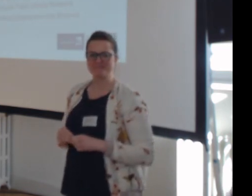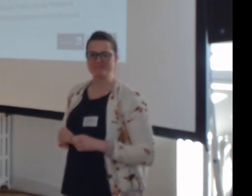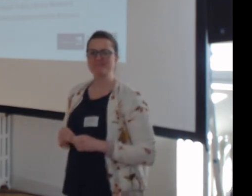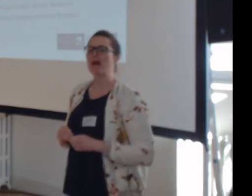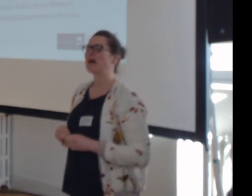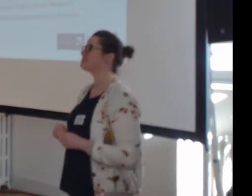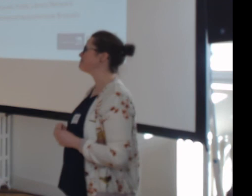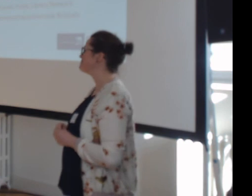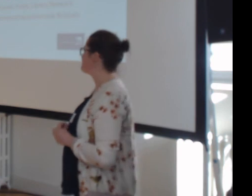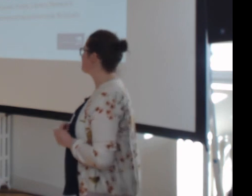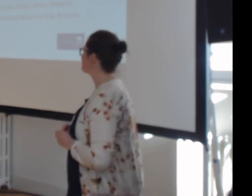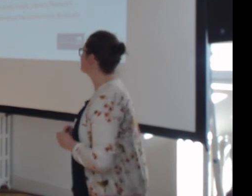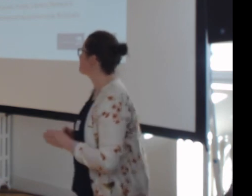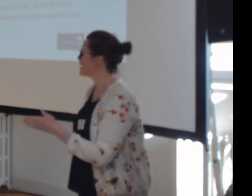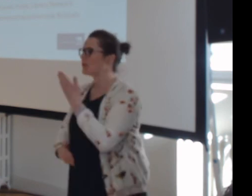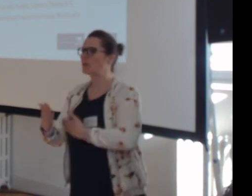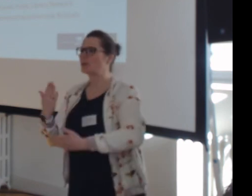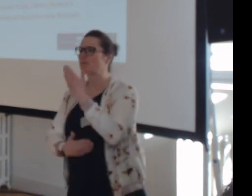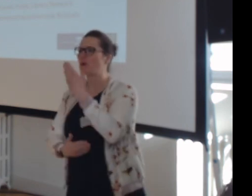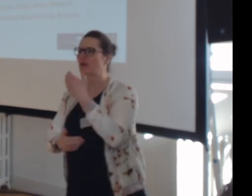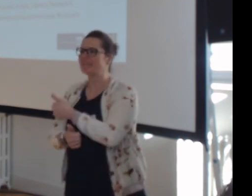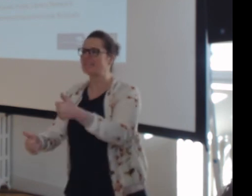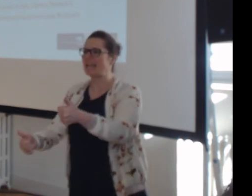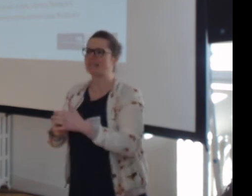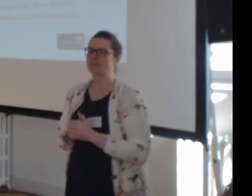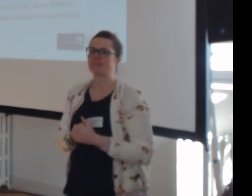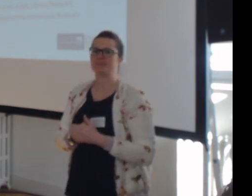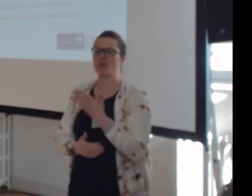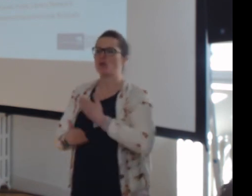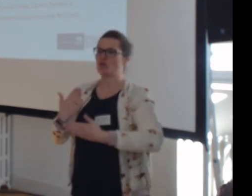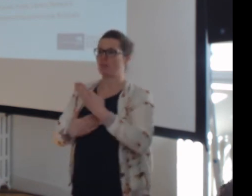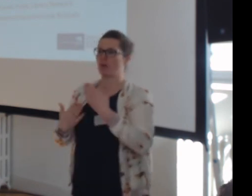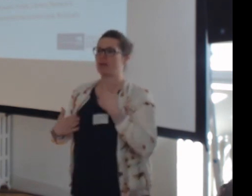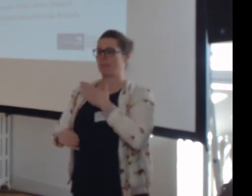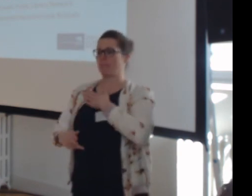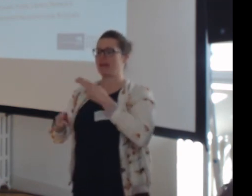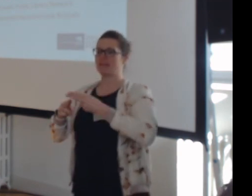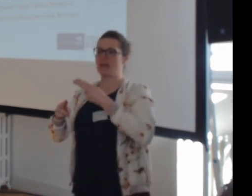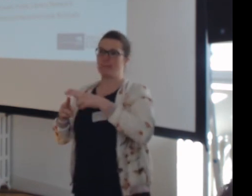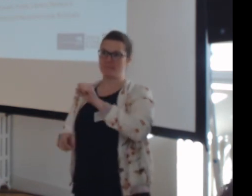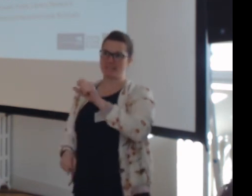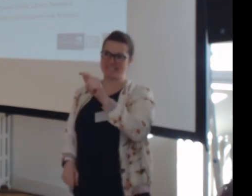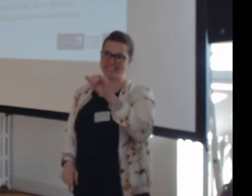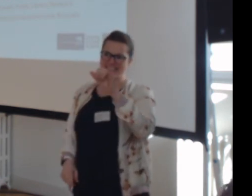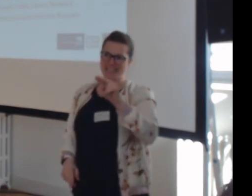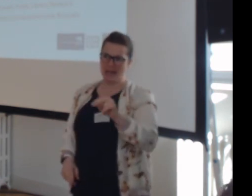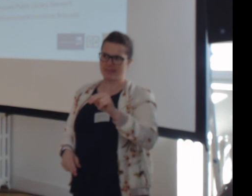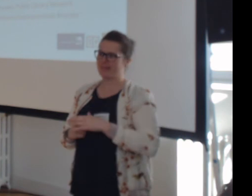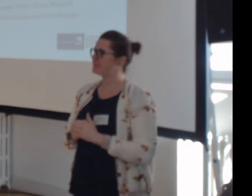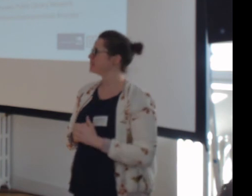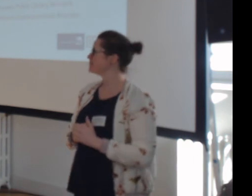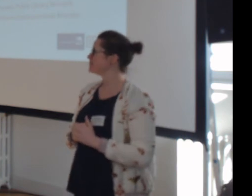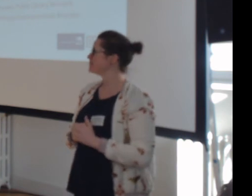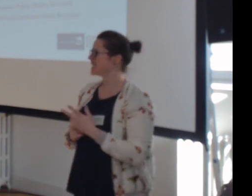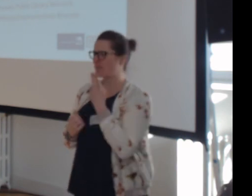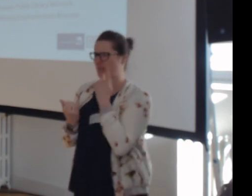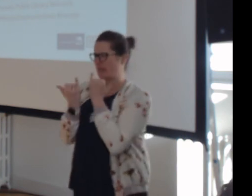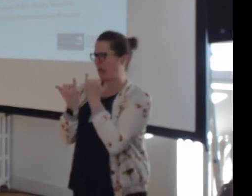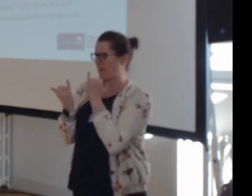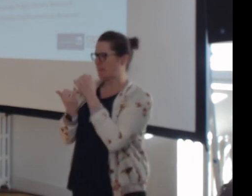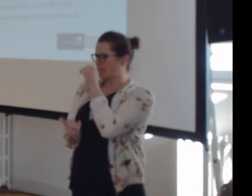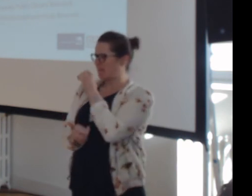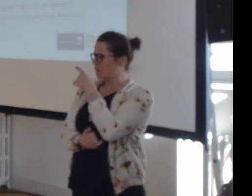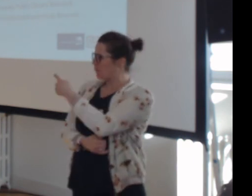Good morning. Good morning, everybody. I'm Stan. Maybe I try to adjust this a little bit.